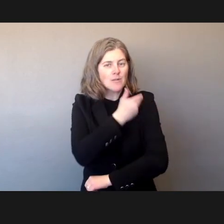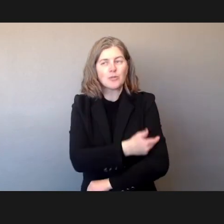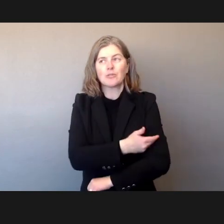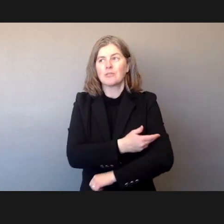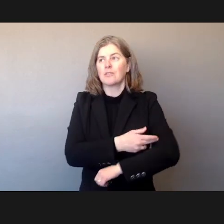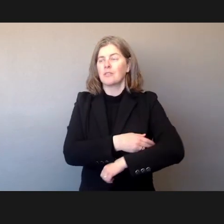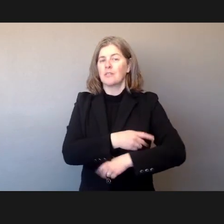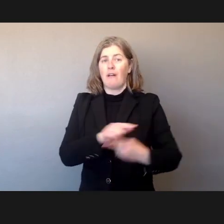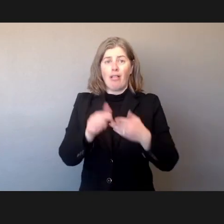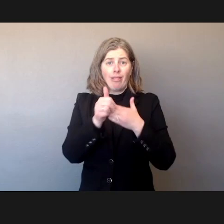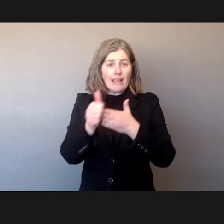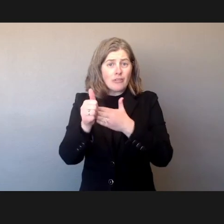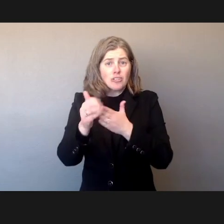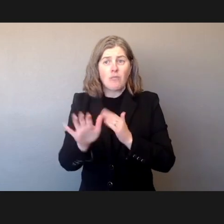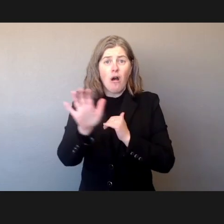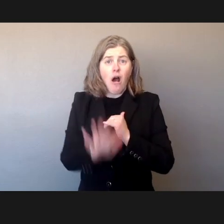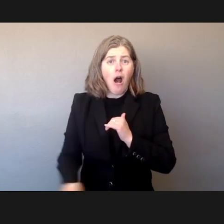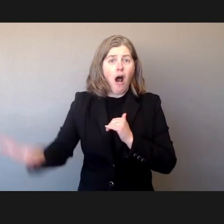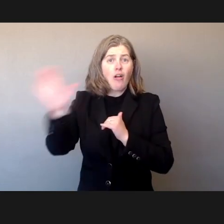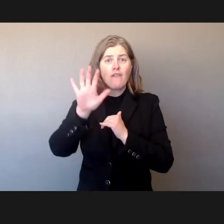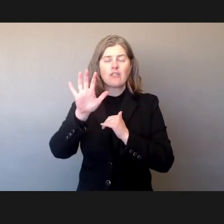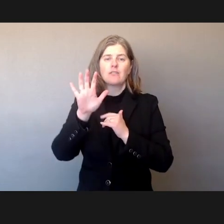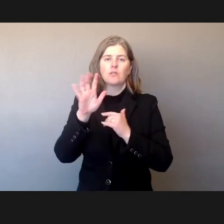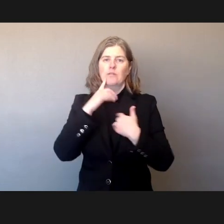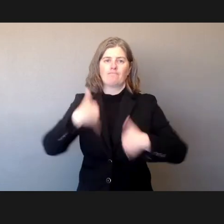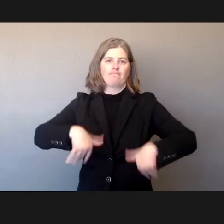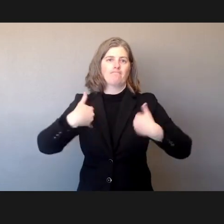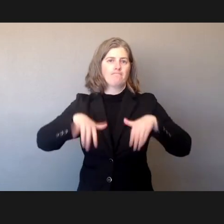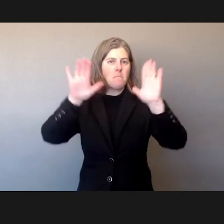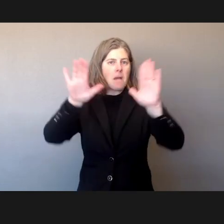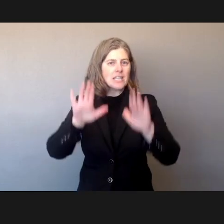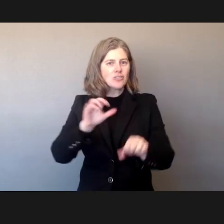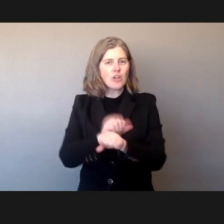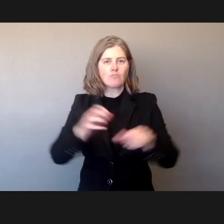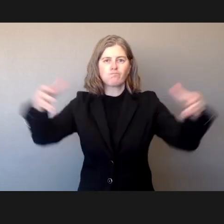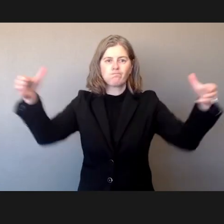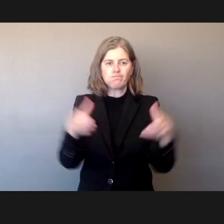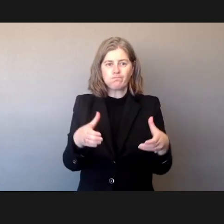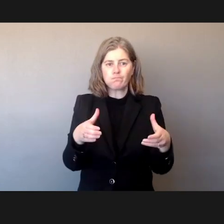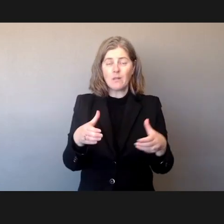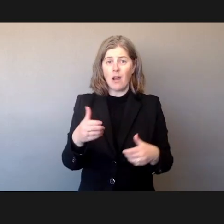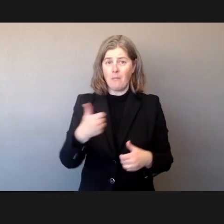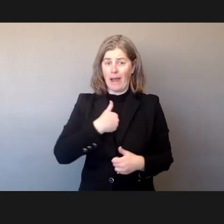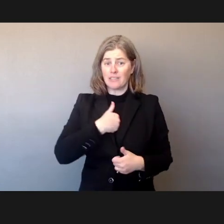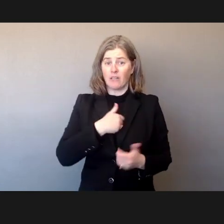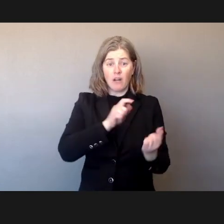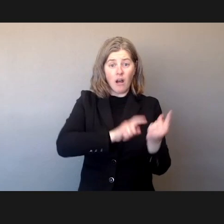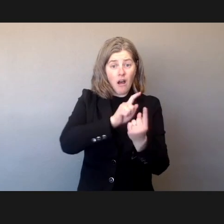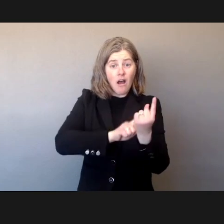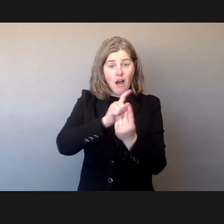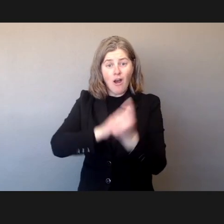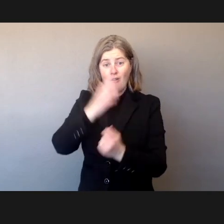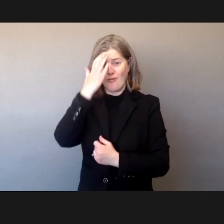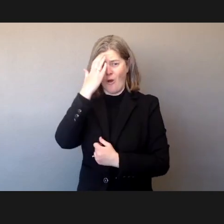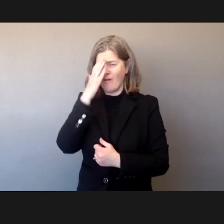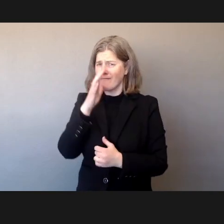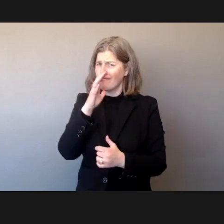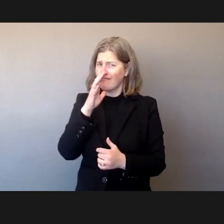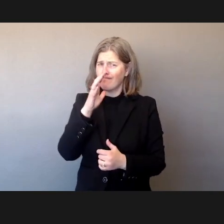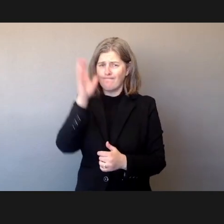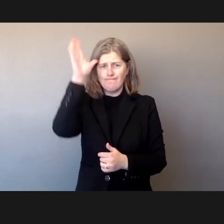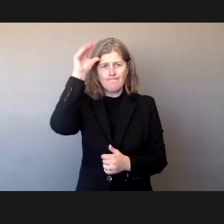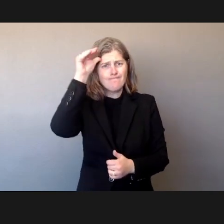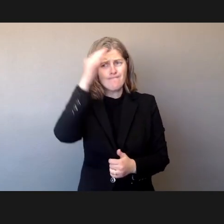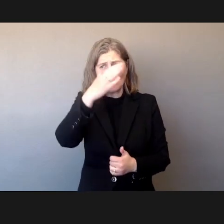and leadership across the state have done an amazing job coming together. I know these people personally. They are fierce